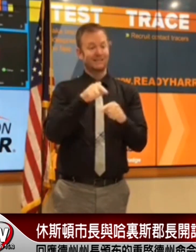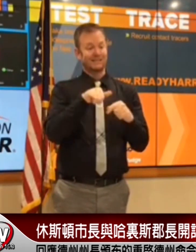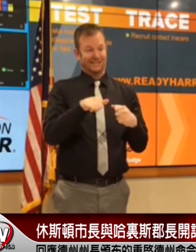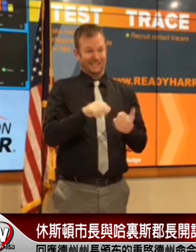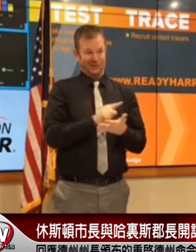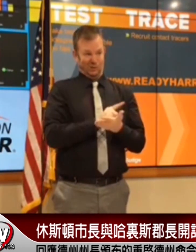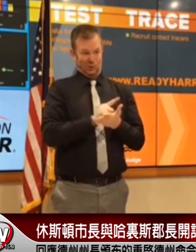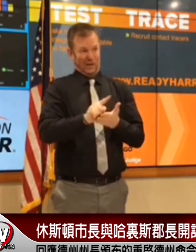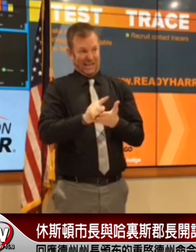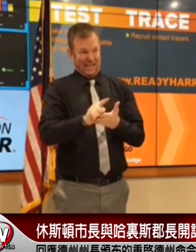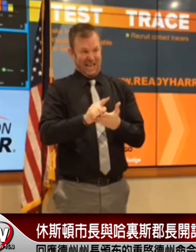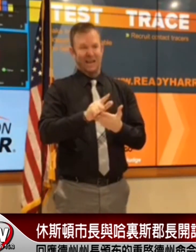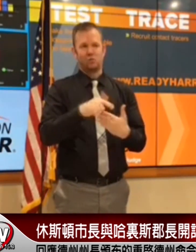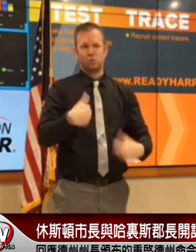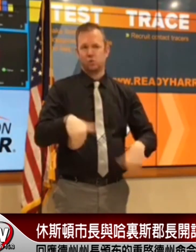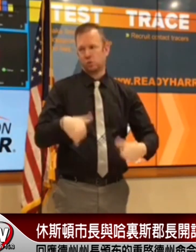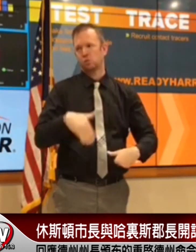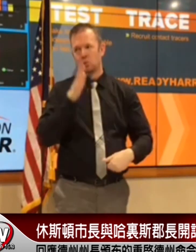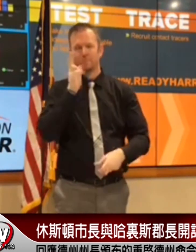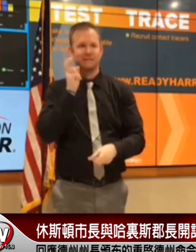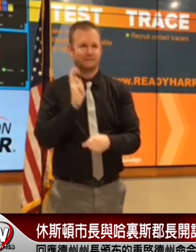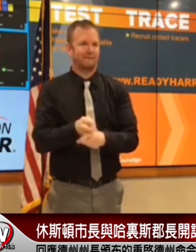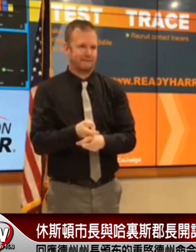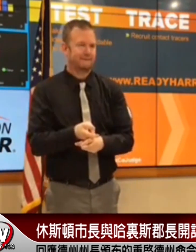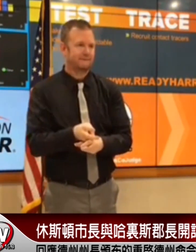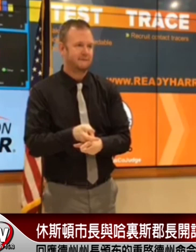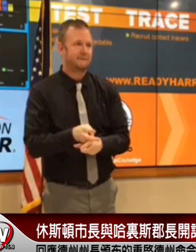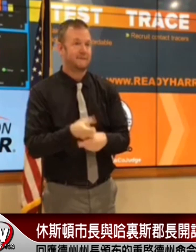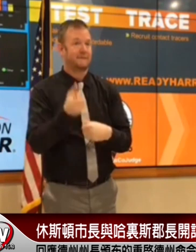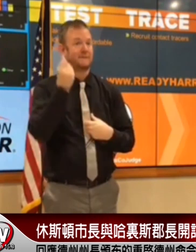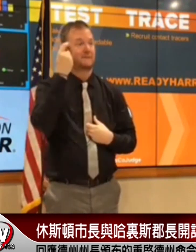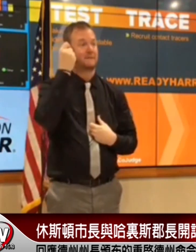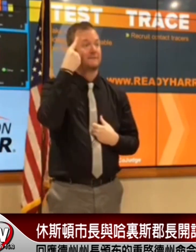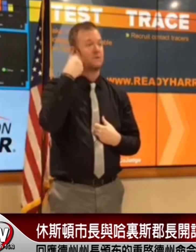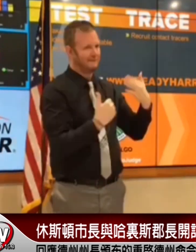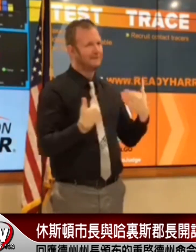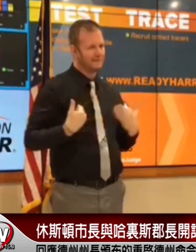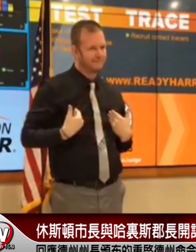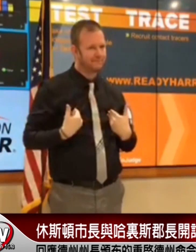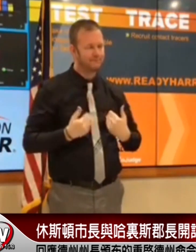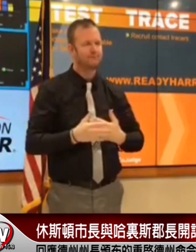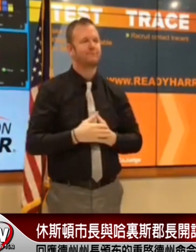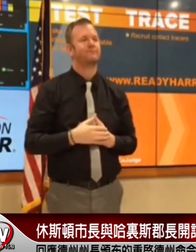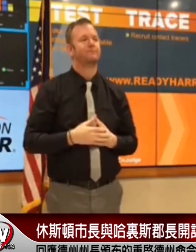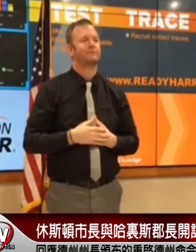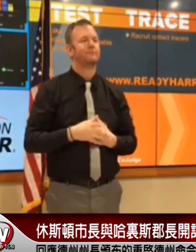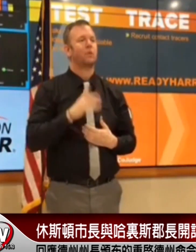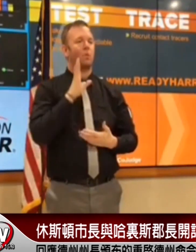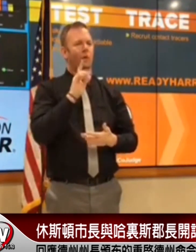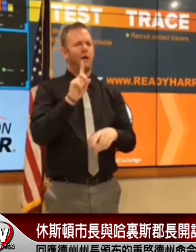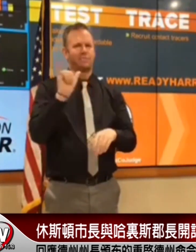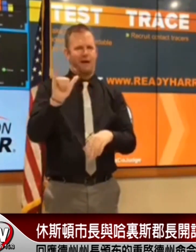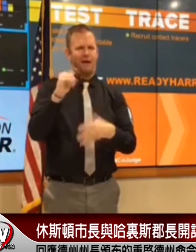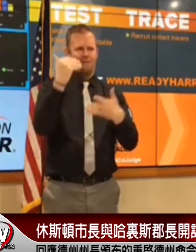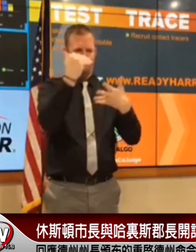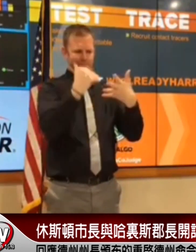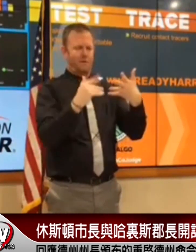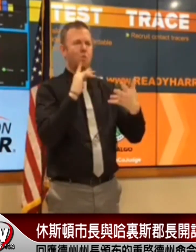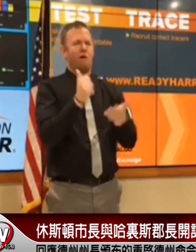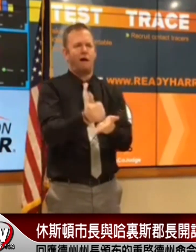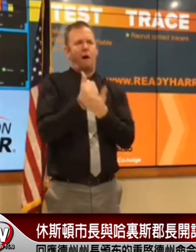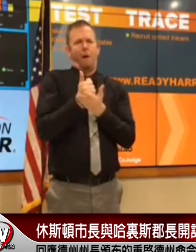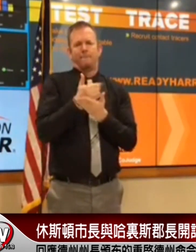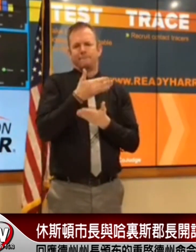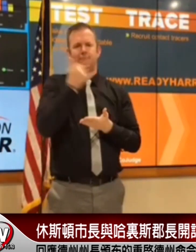we're going to do everything we can, move heaven and earth to try and make it work. In order to keep the economy